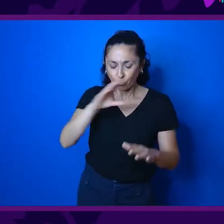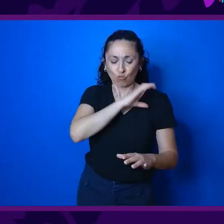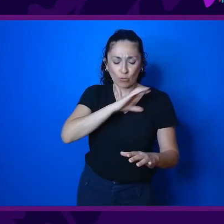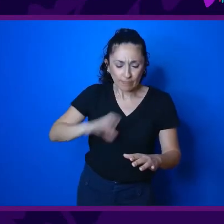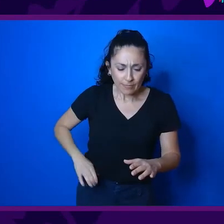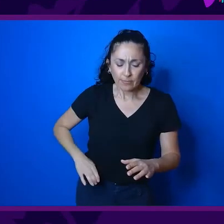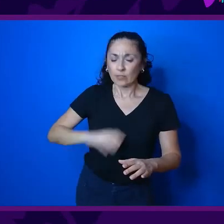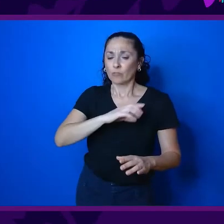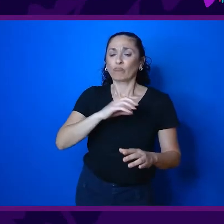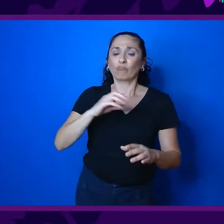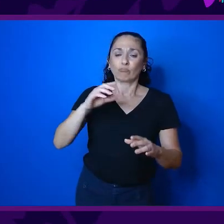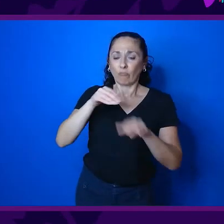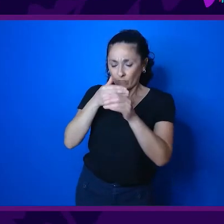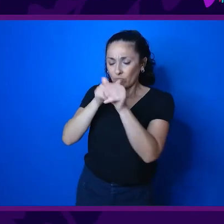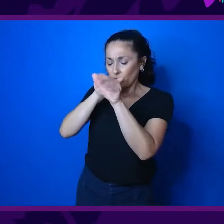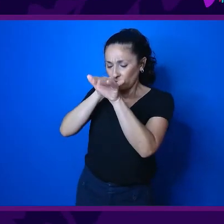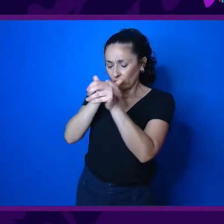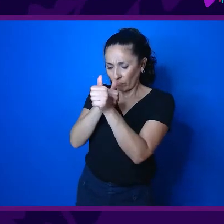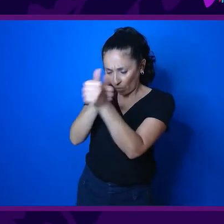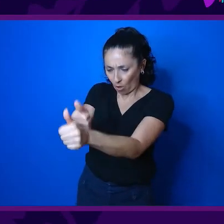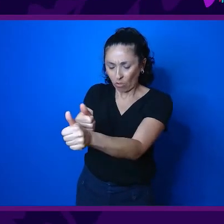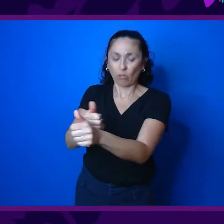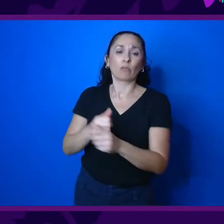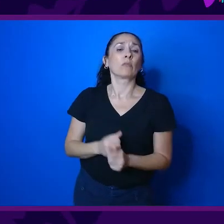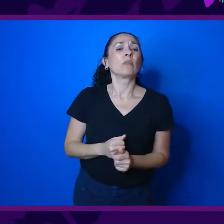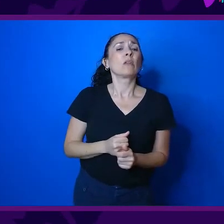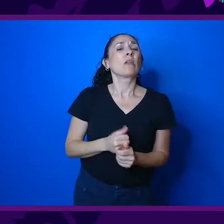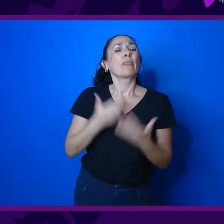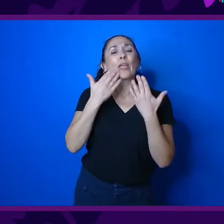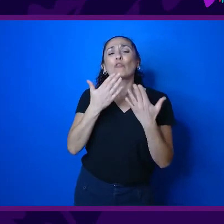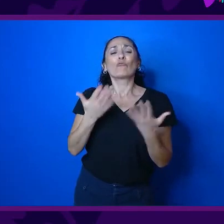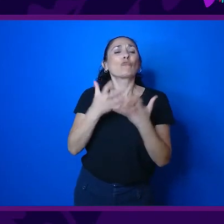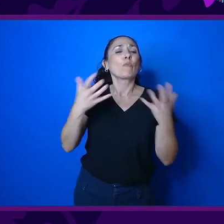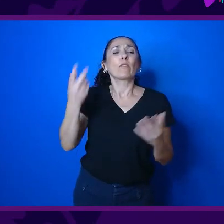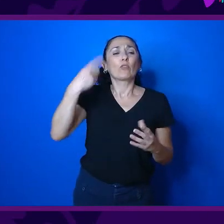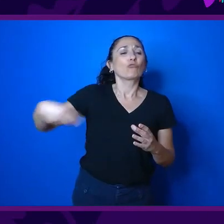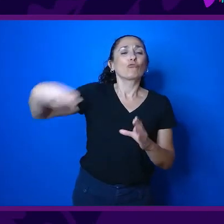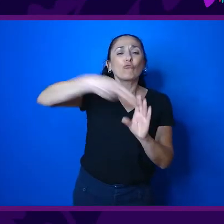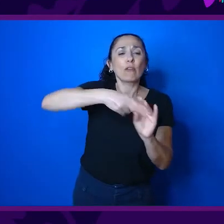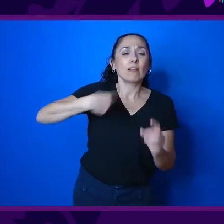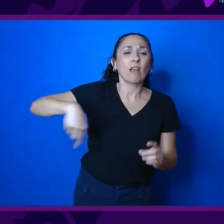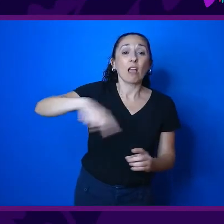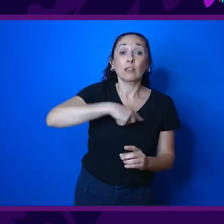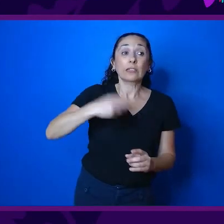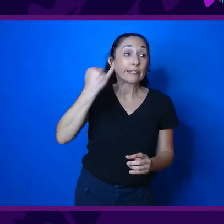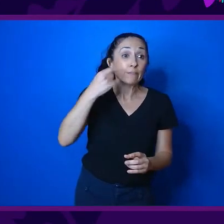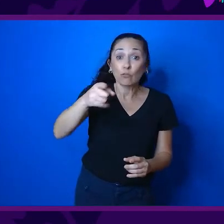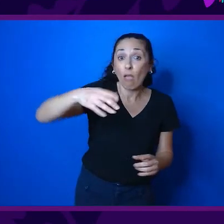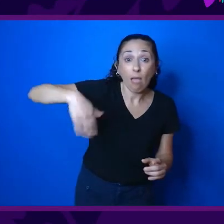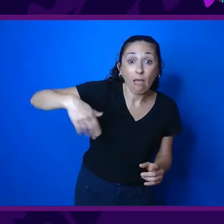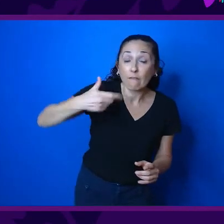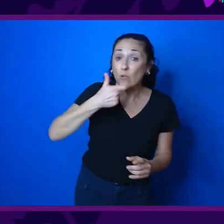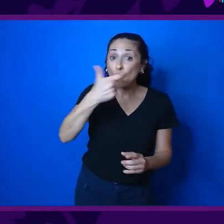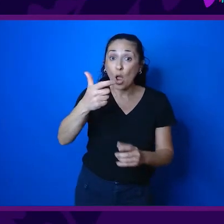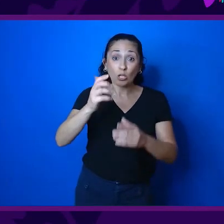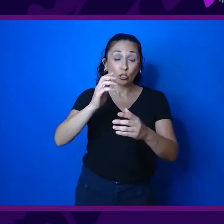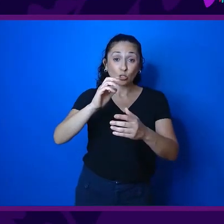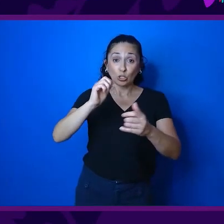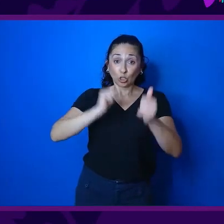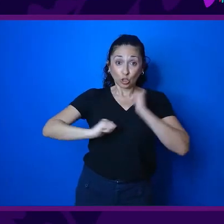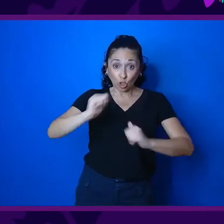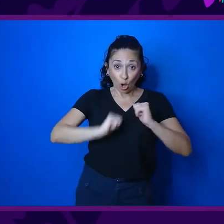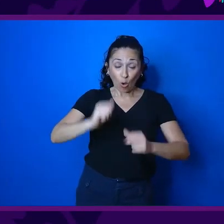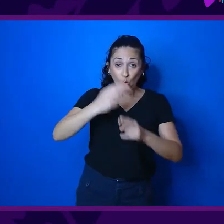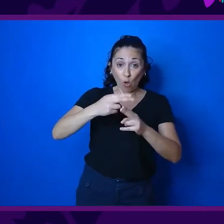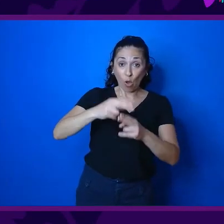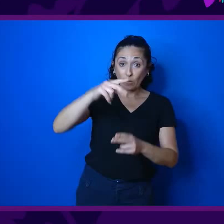of events. Thank you so much for doing this. And actually, for those of you that haven't seen Penny Dreadful, City of Angels, by the way, shame on you if you